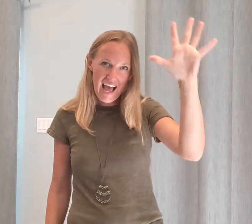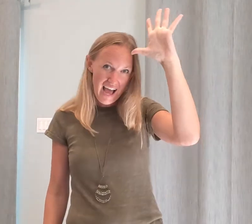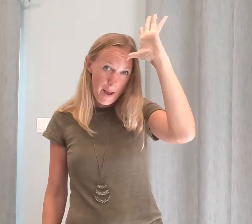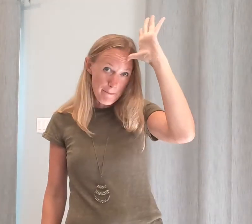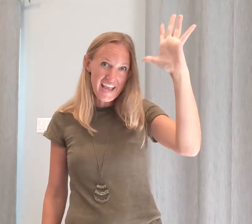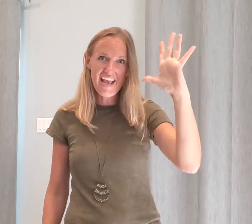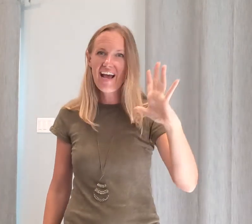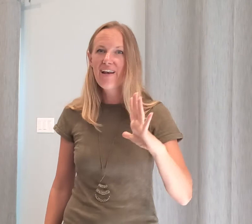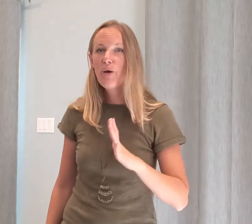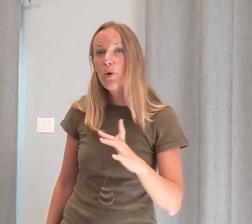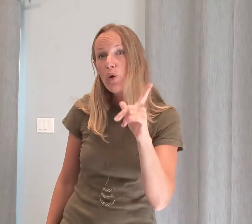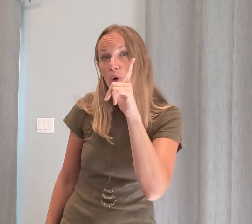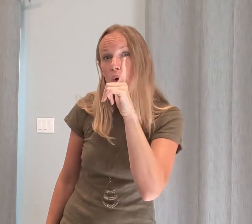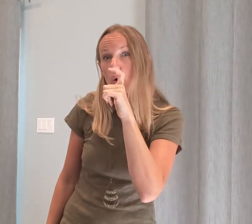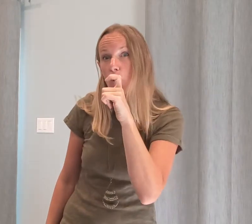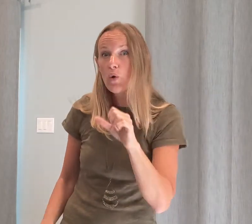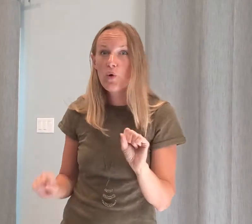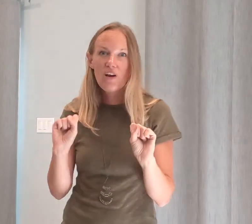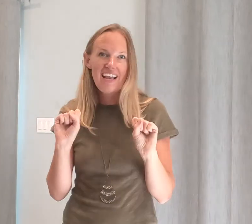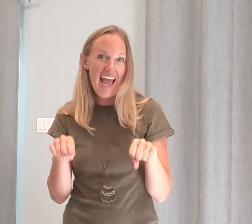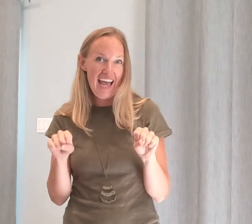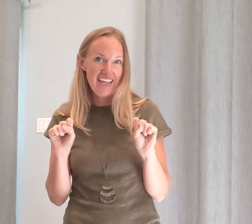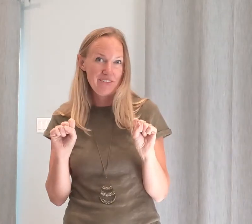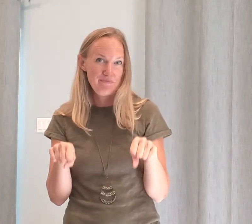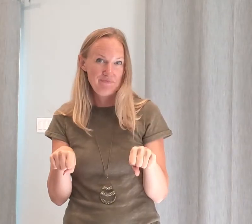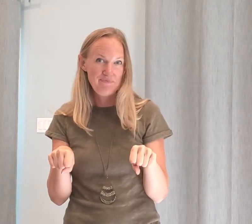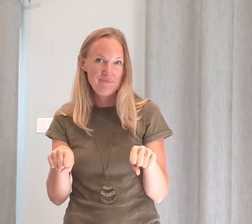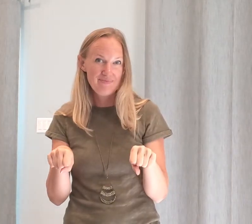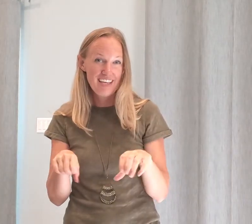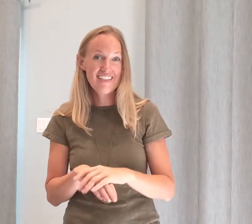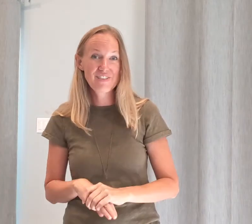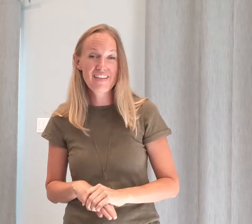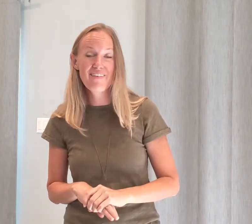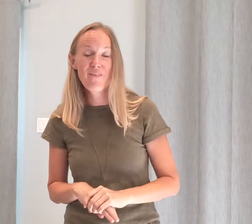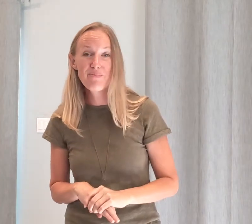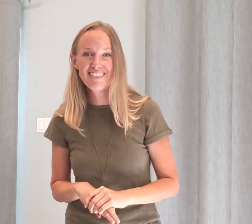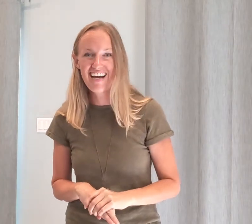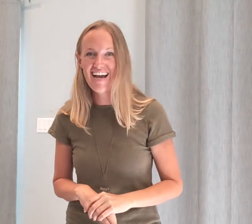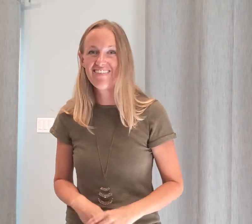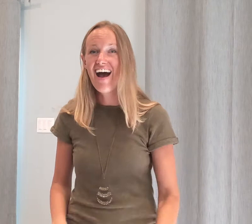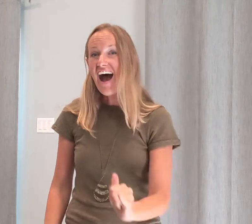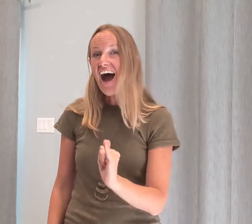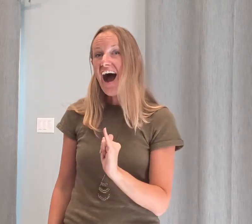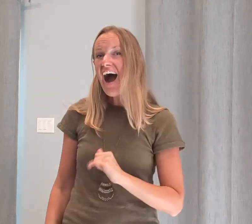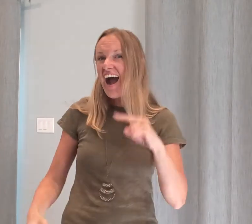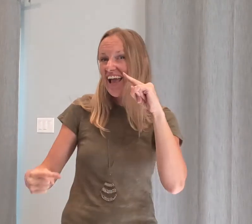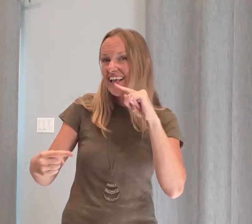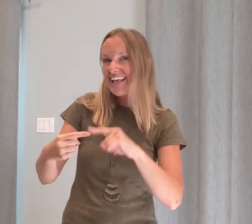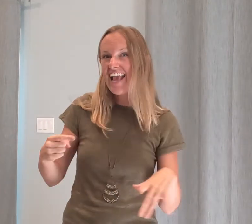a man who can. And let's try that one more time. I